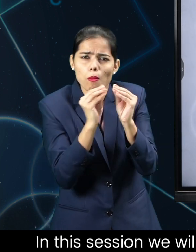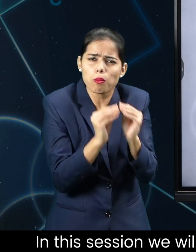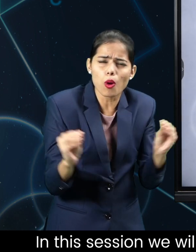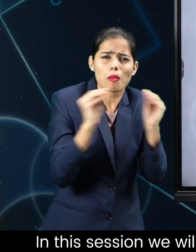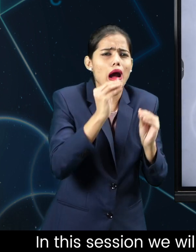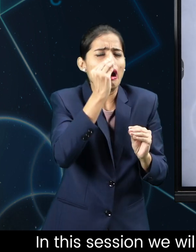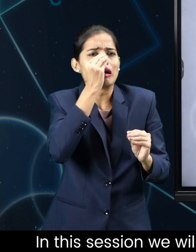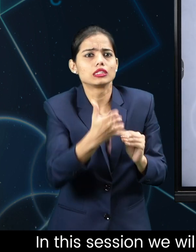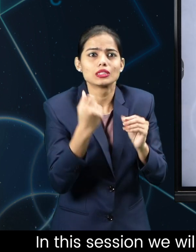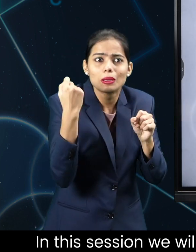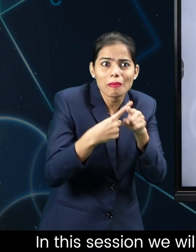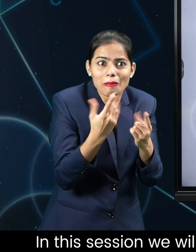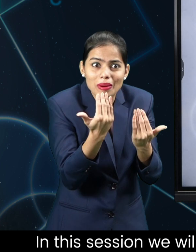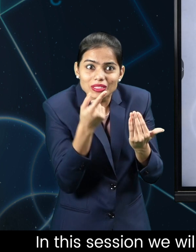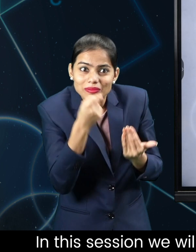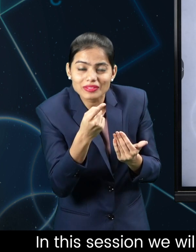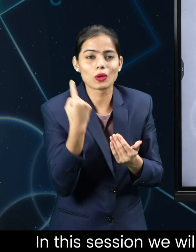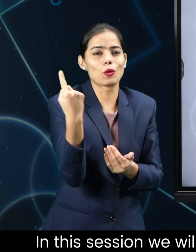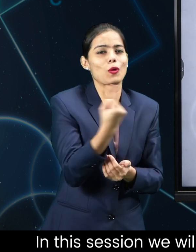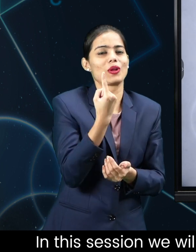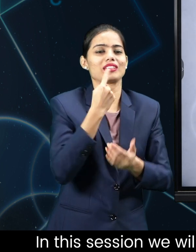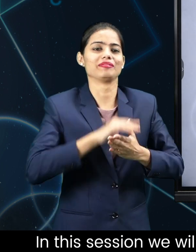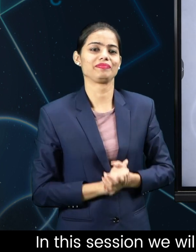empirical probability only.